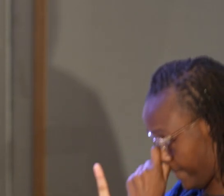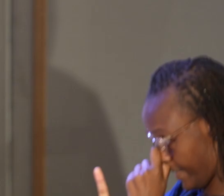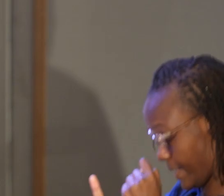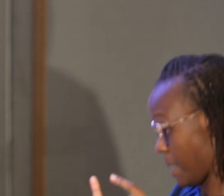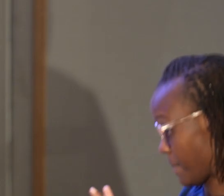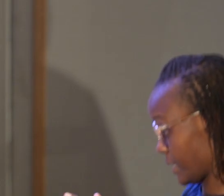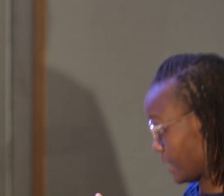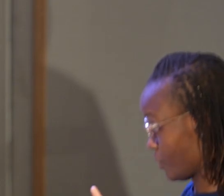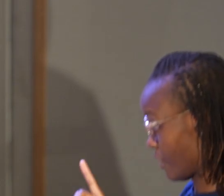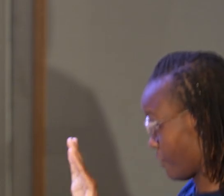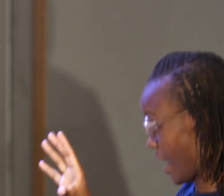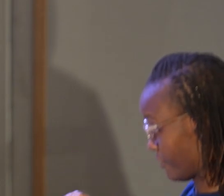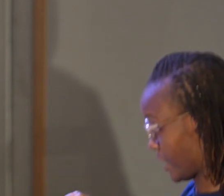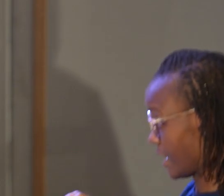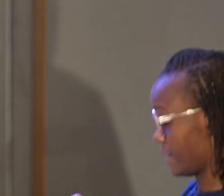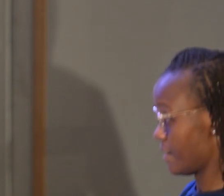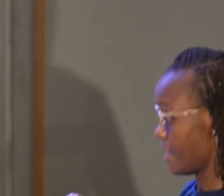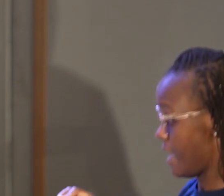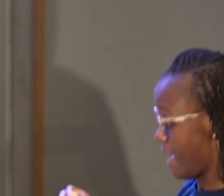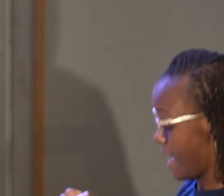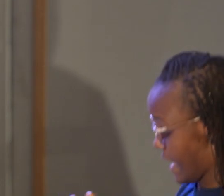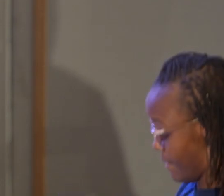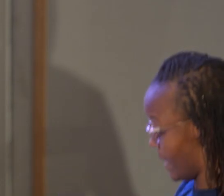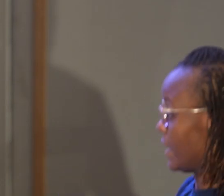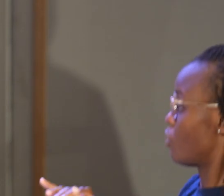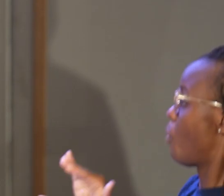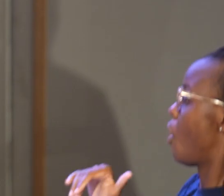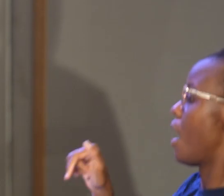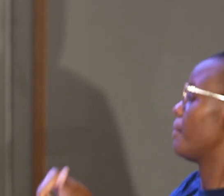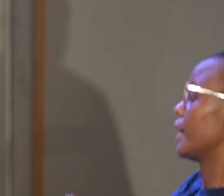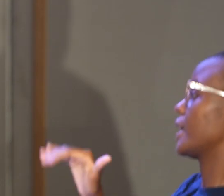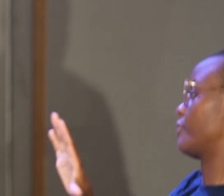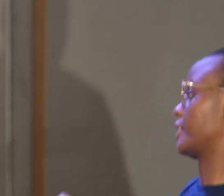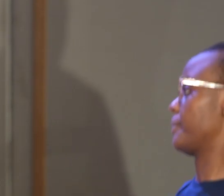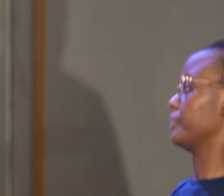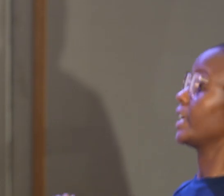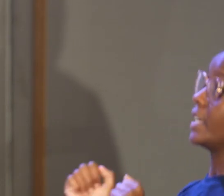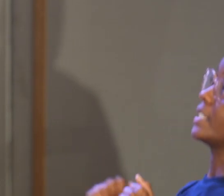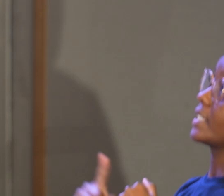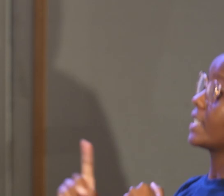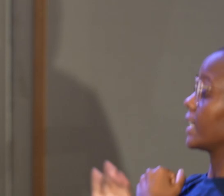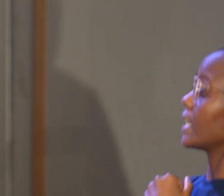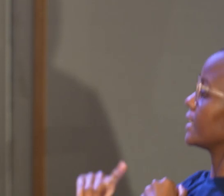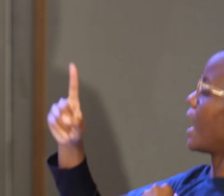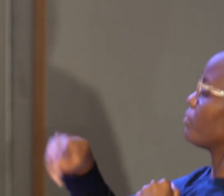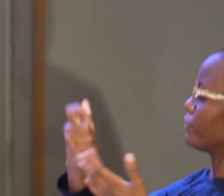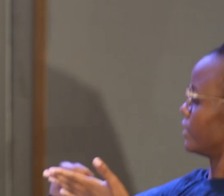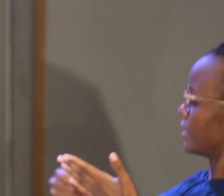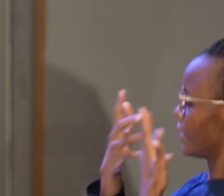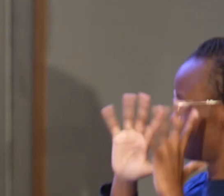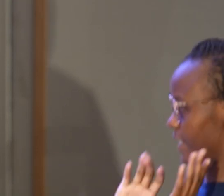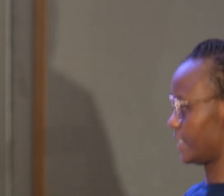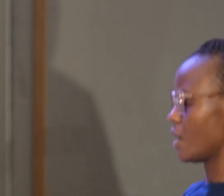for or it is enforced in Africa. And so far about 16 states have already ratified into it.